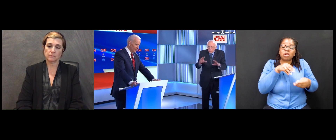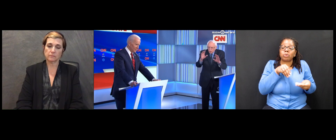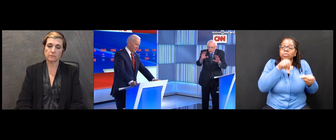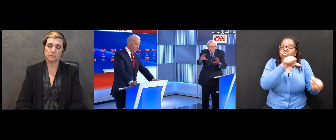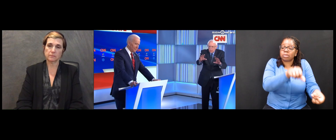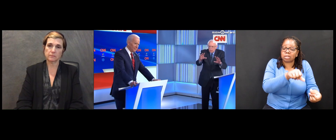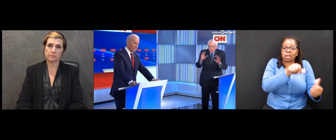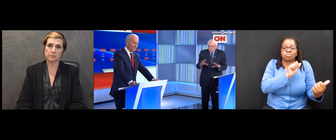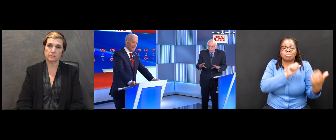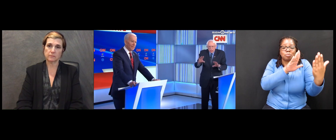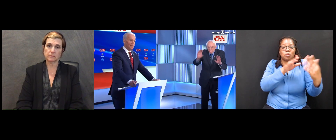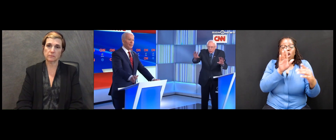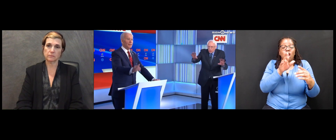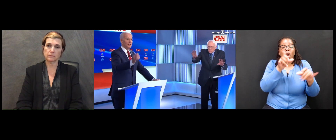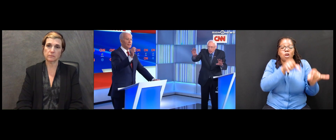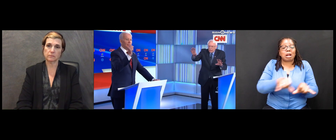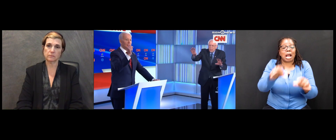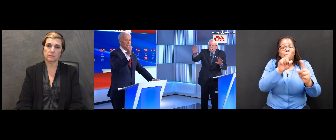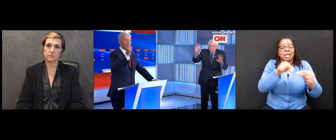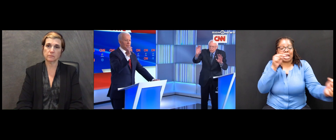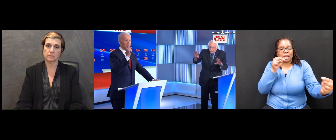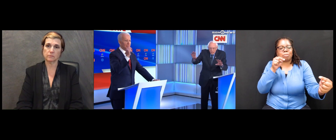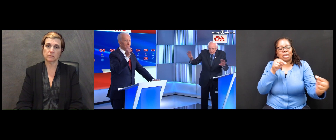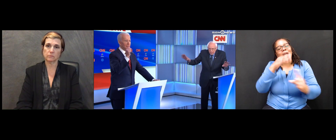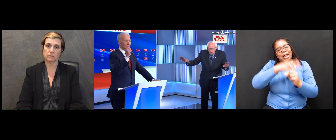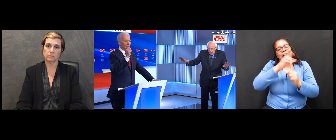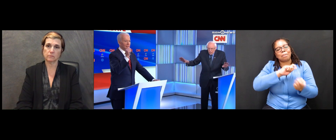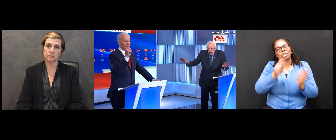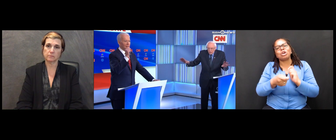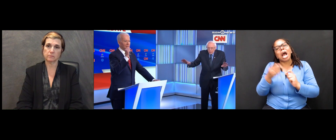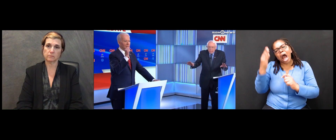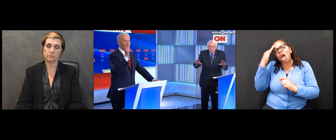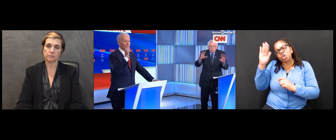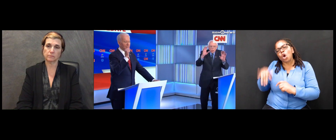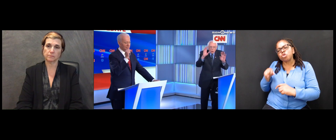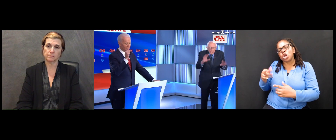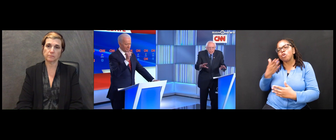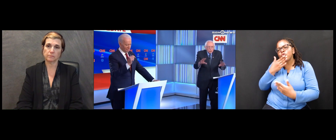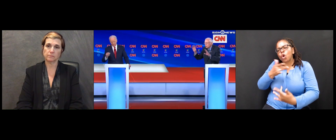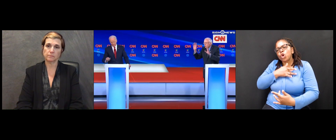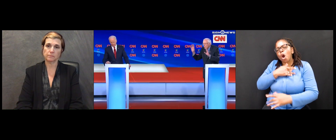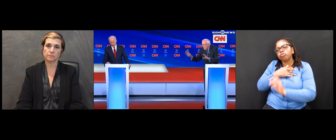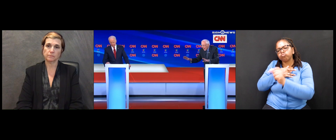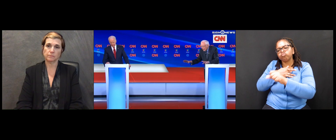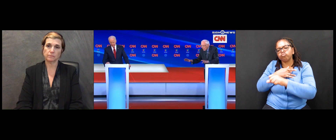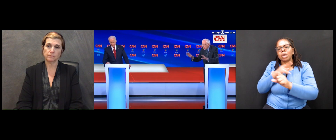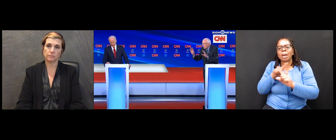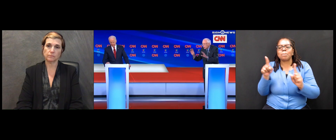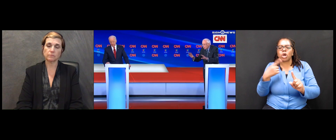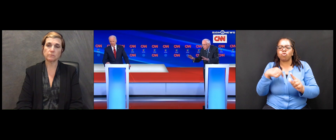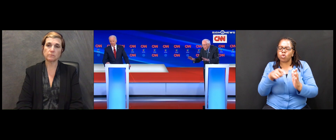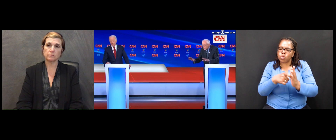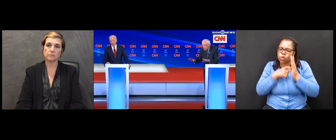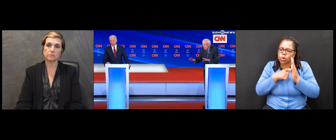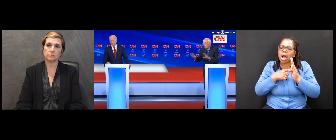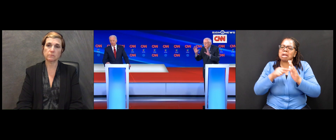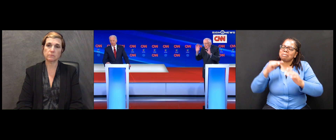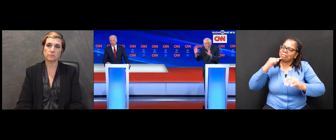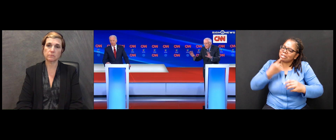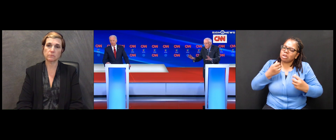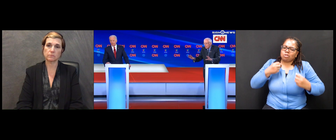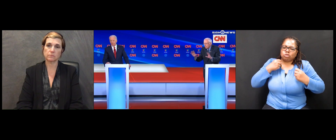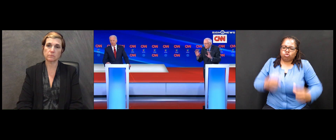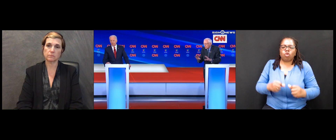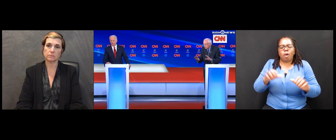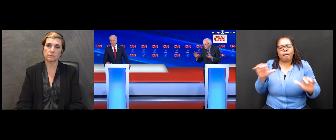enemy, which is climate change. I know your heart is in the right place, but this requires dramatic, bold action. We've